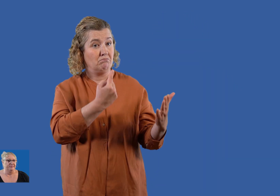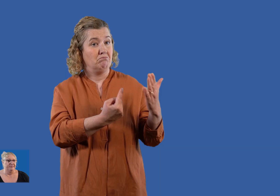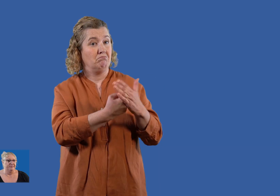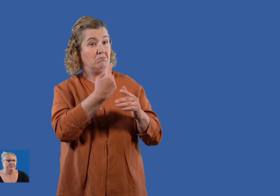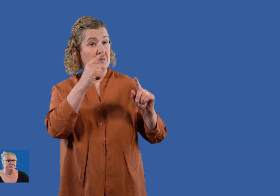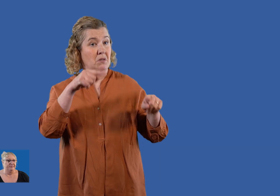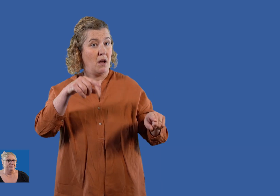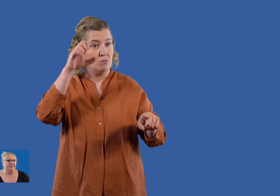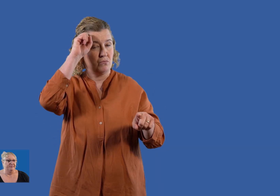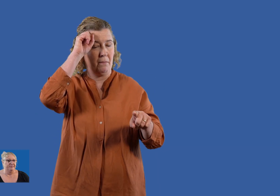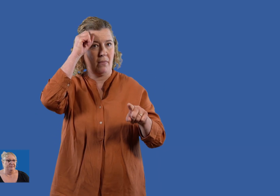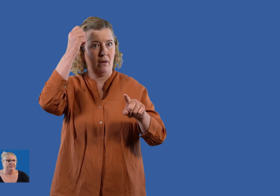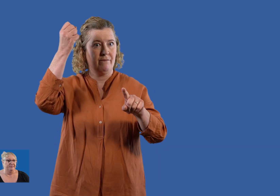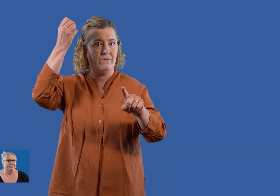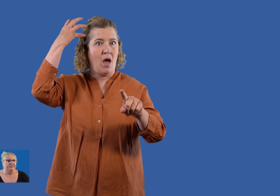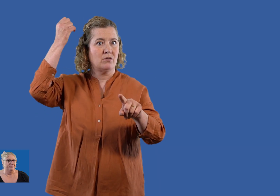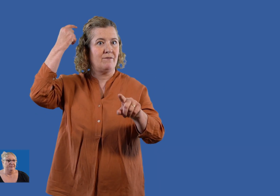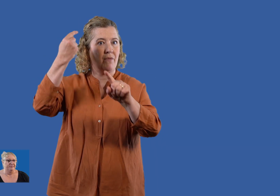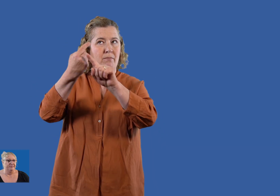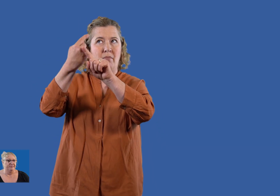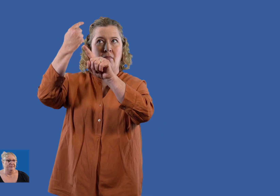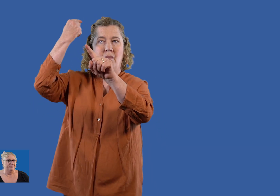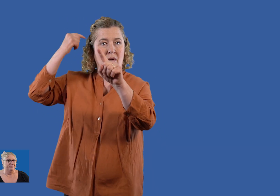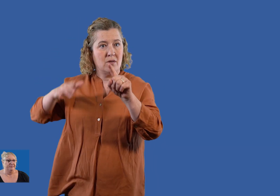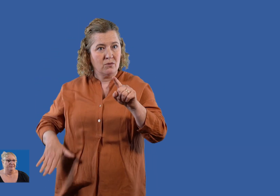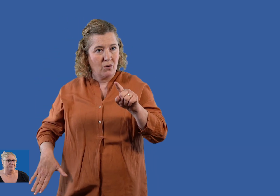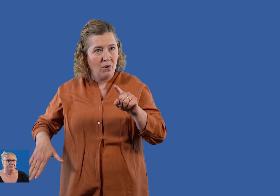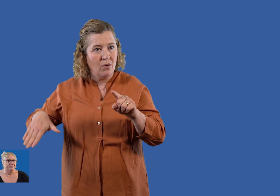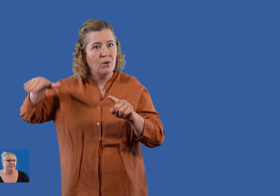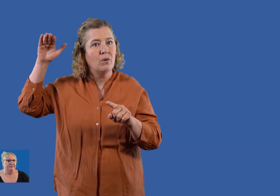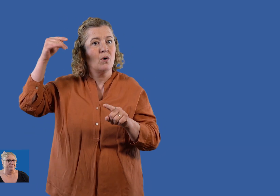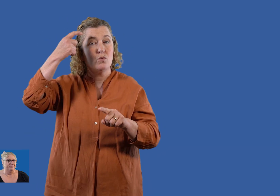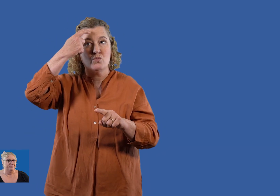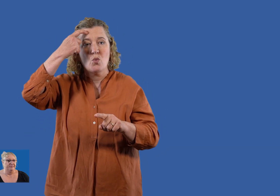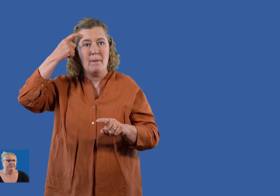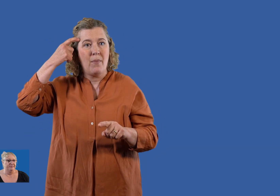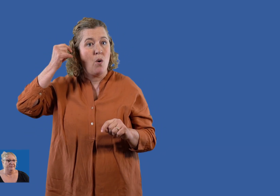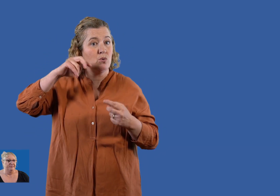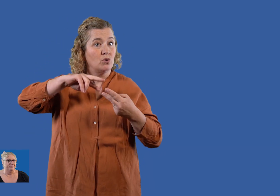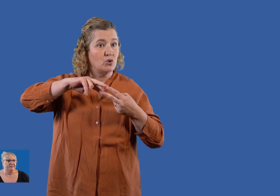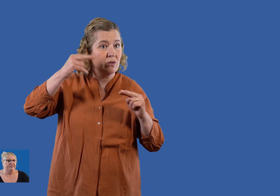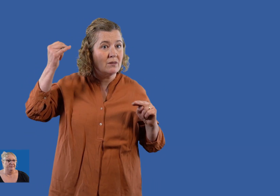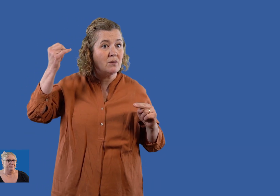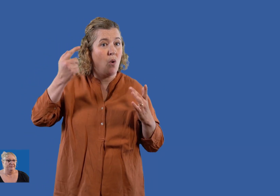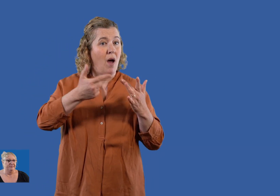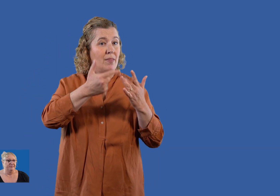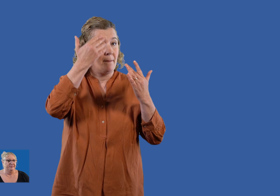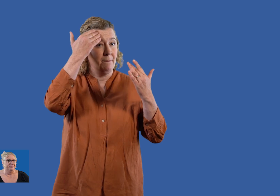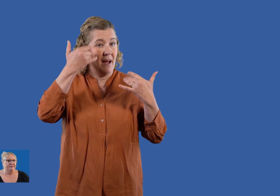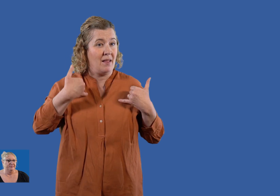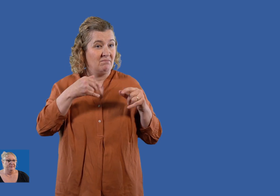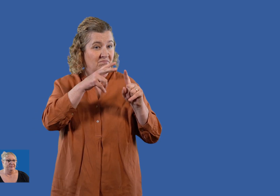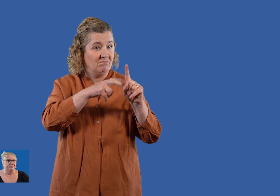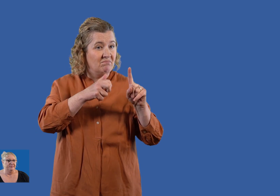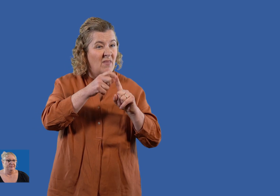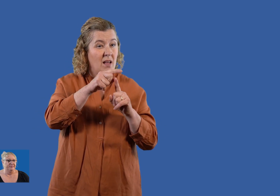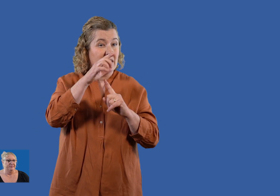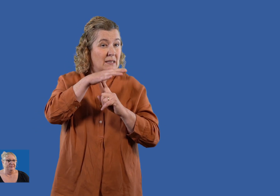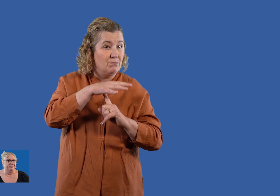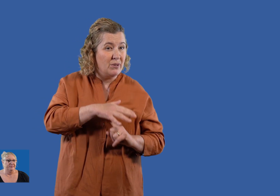Triggers can be from childhood trauma, genetics, other mental health diagnoses like depression